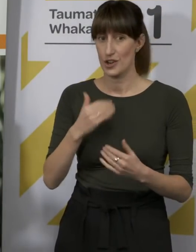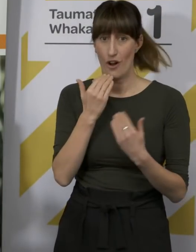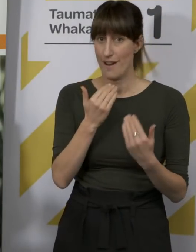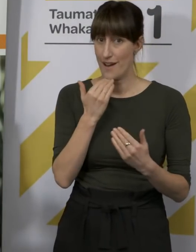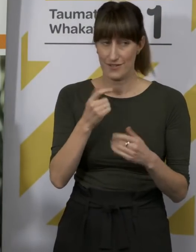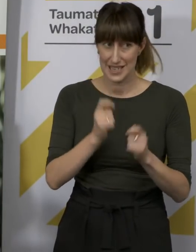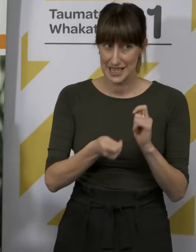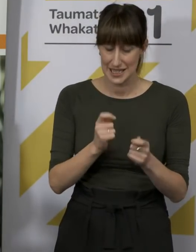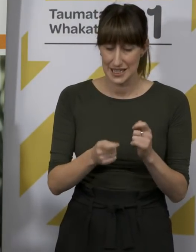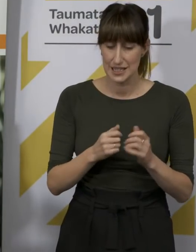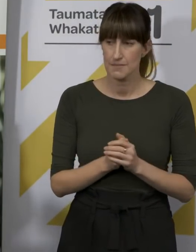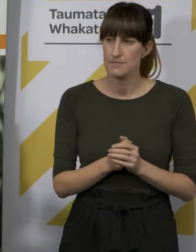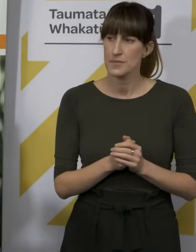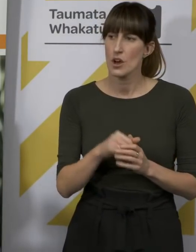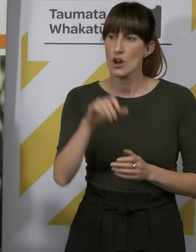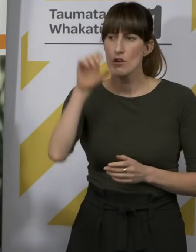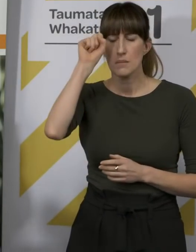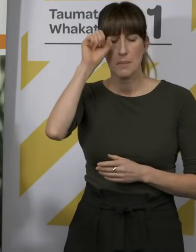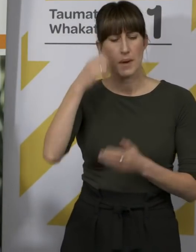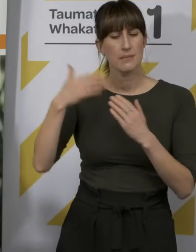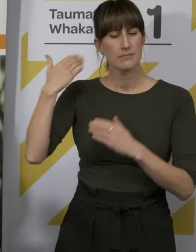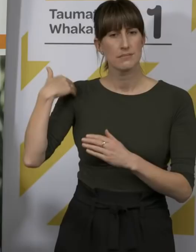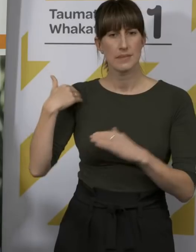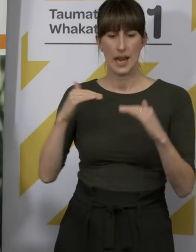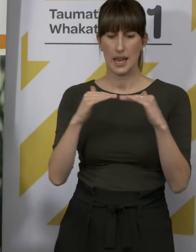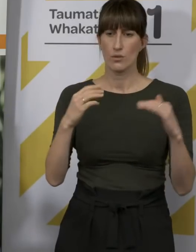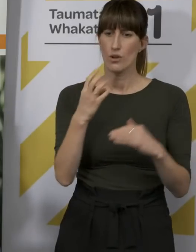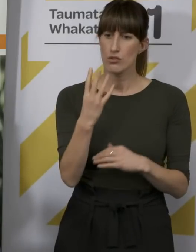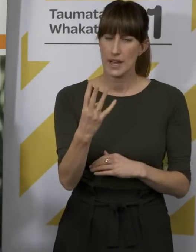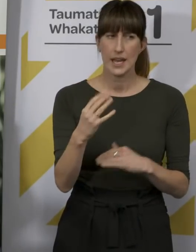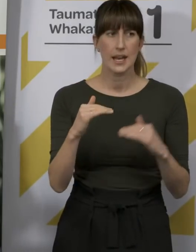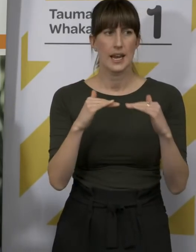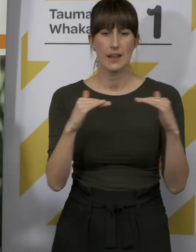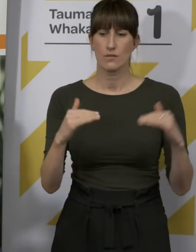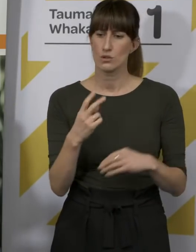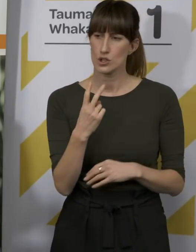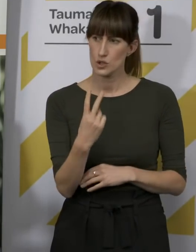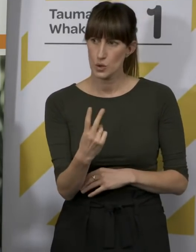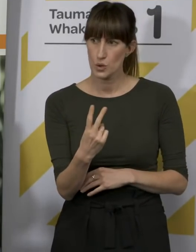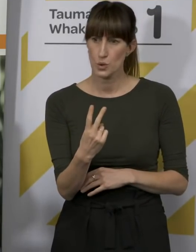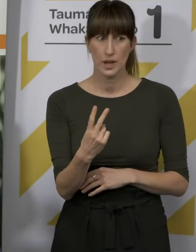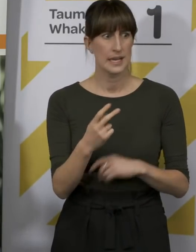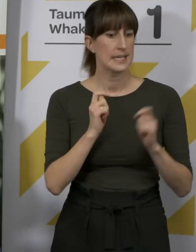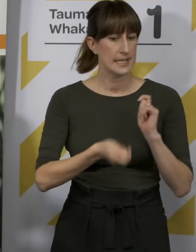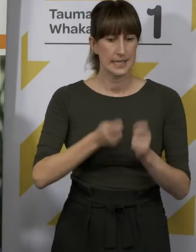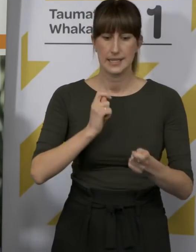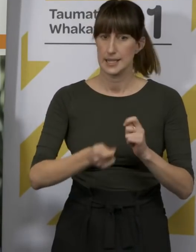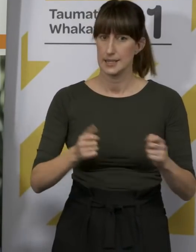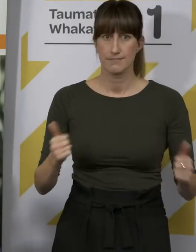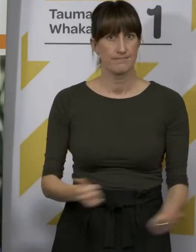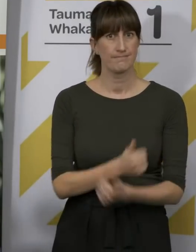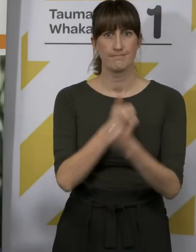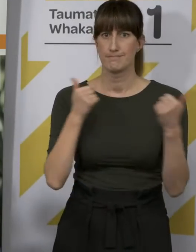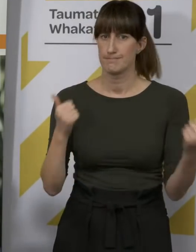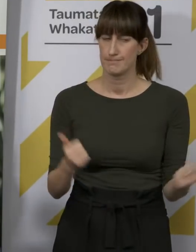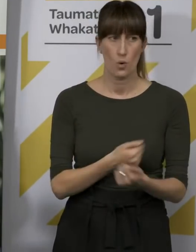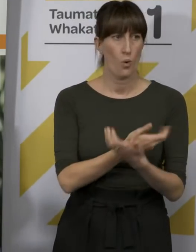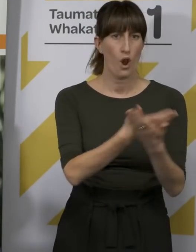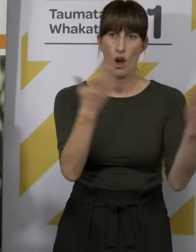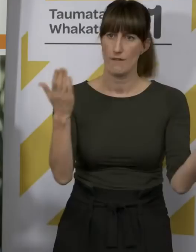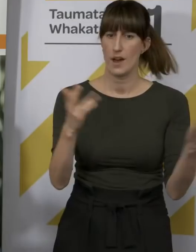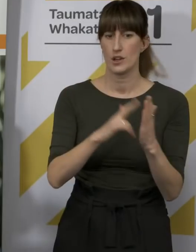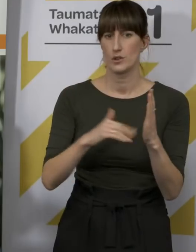of in particular level 3 and into level 2, there was very wide testing happening around the country.